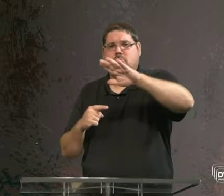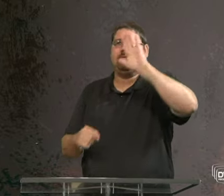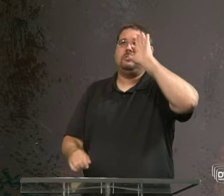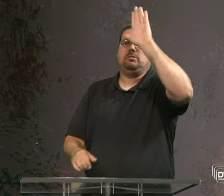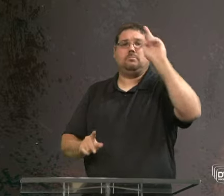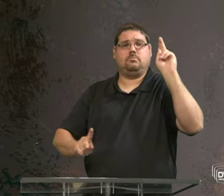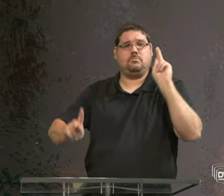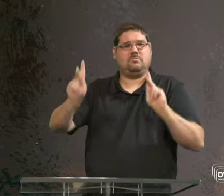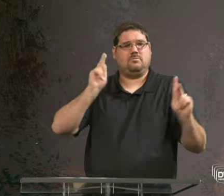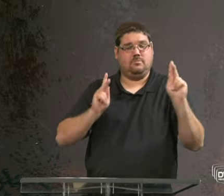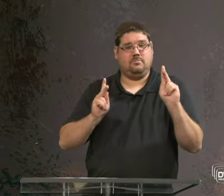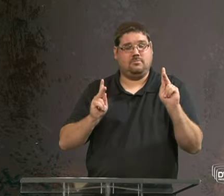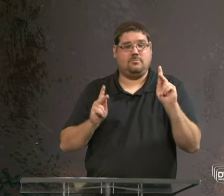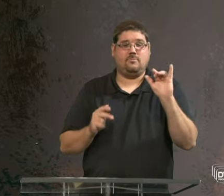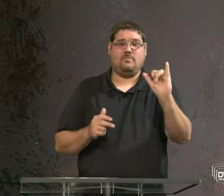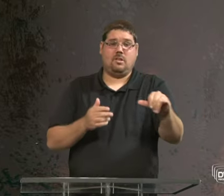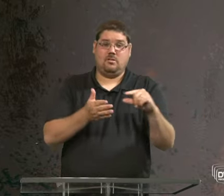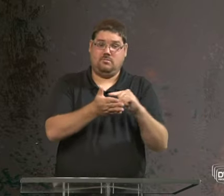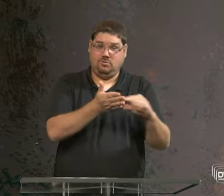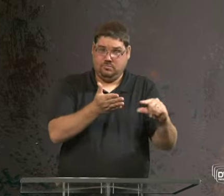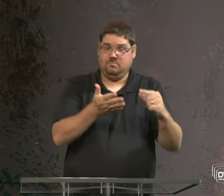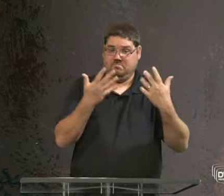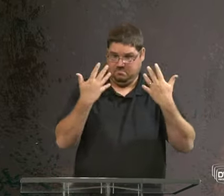that opportunity to be fair with all the people as their king.